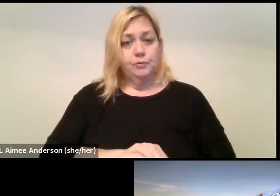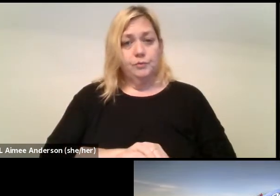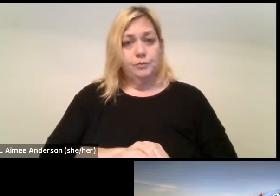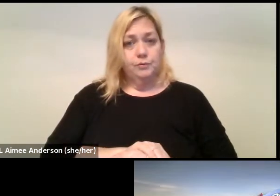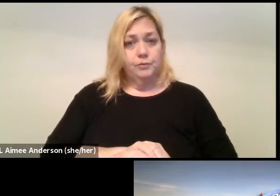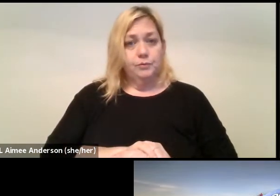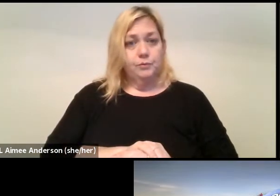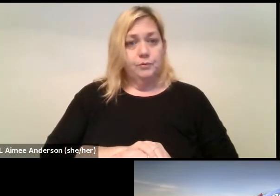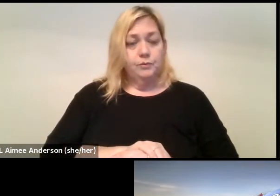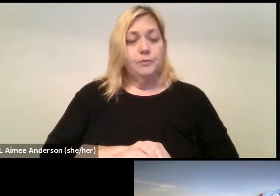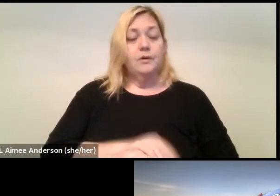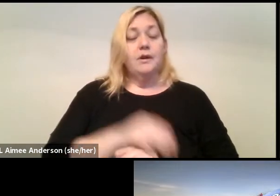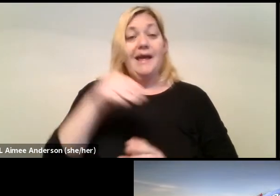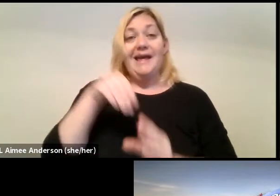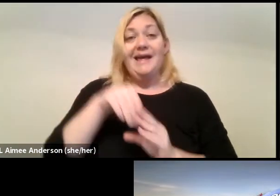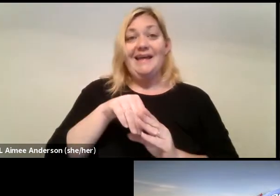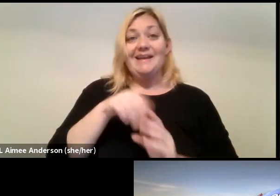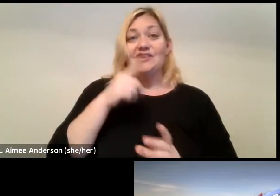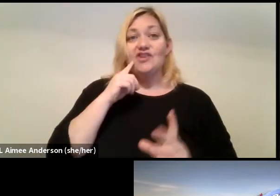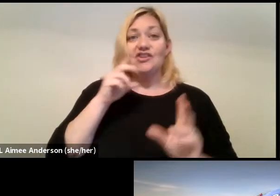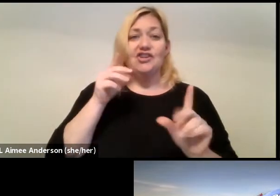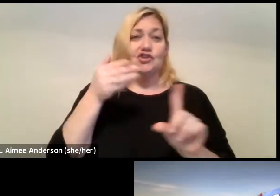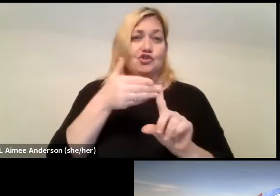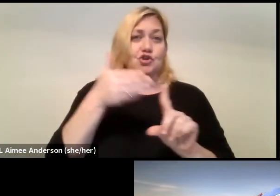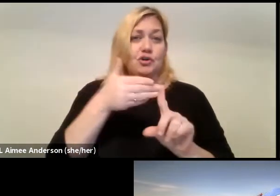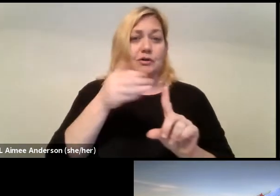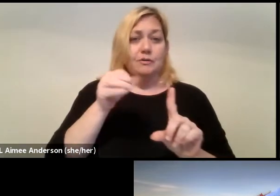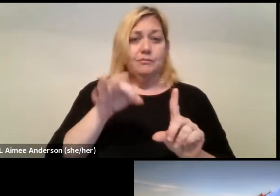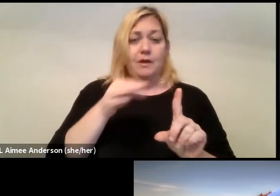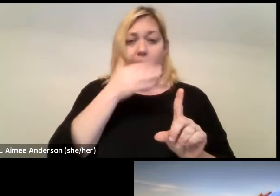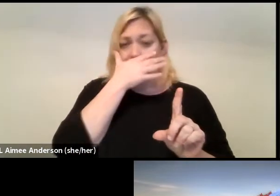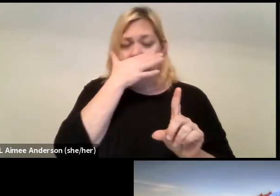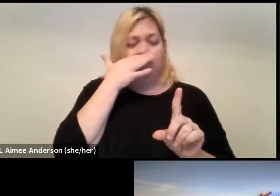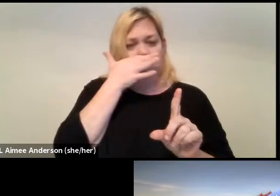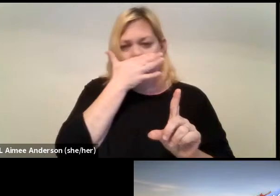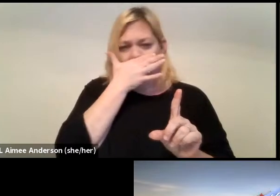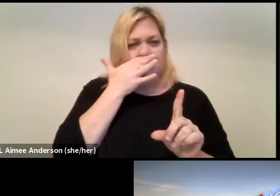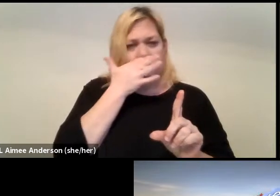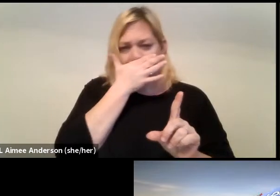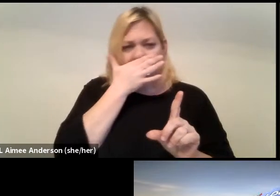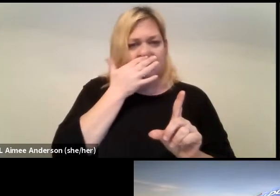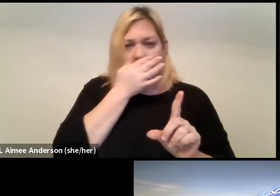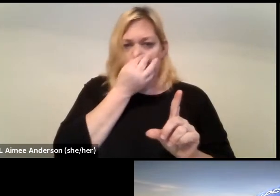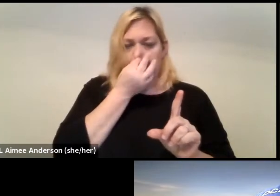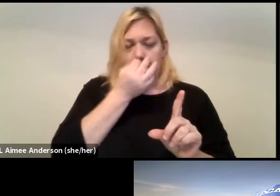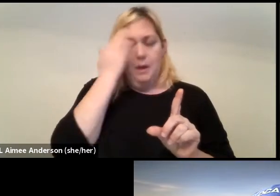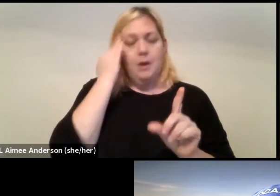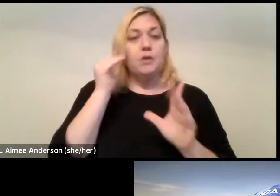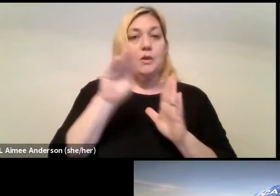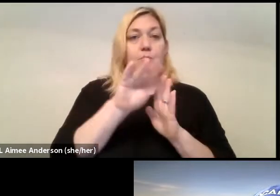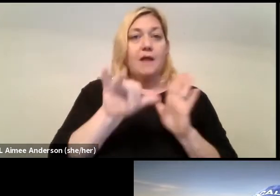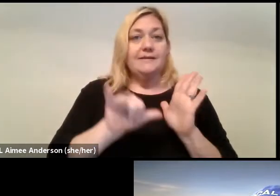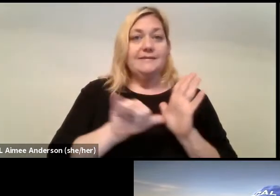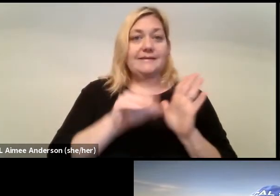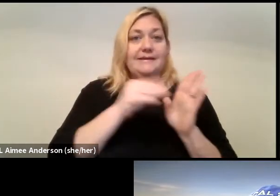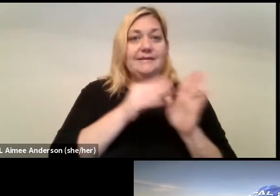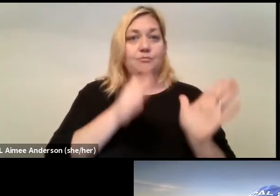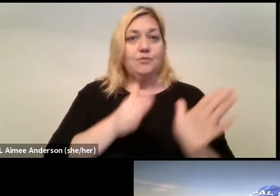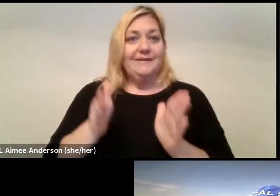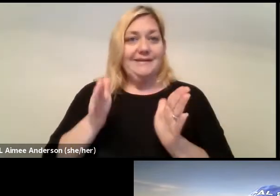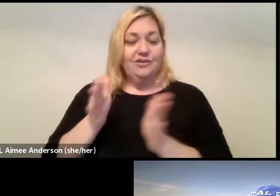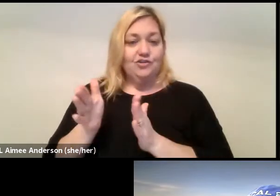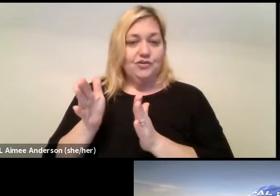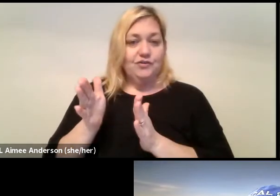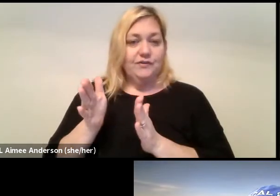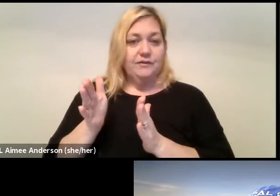the. And just in terms of the. Policies and procedures. Policies and procedures. We